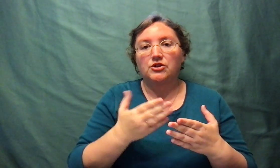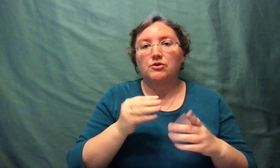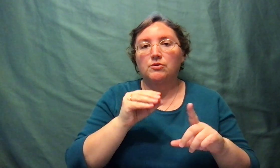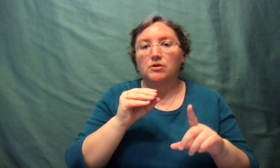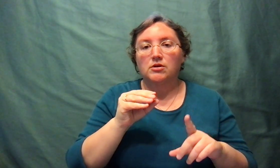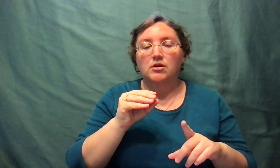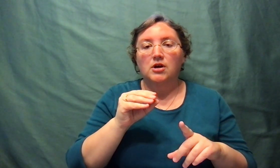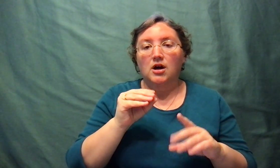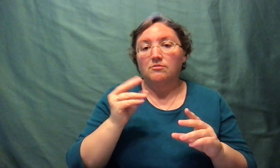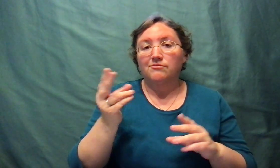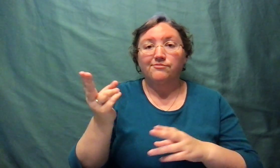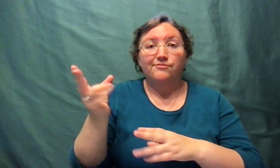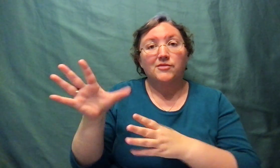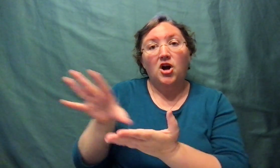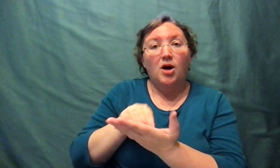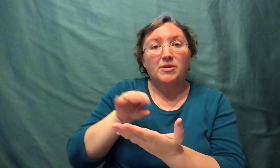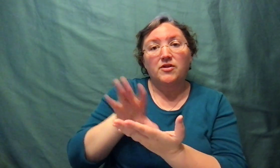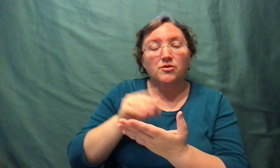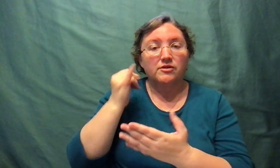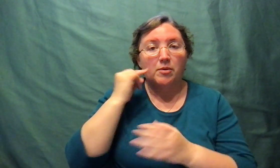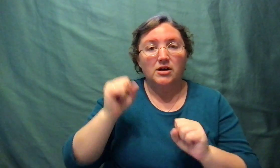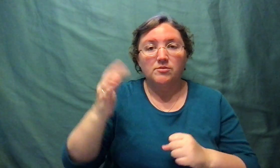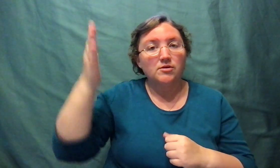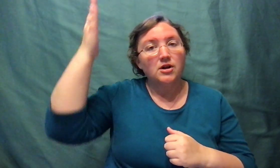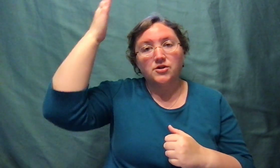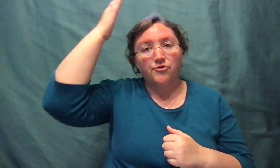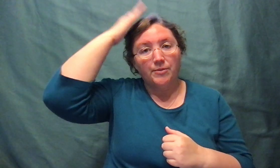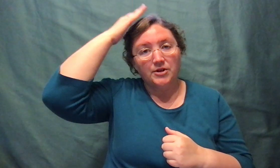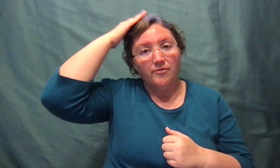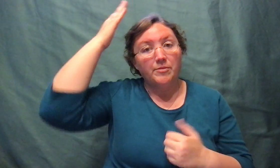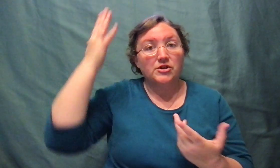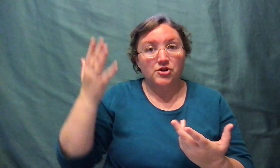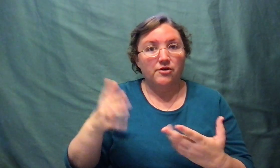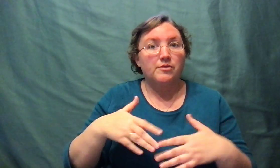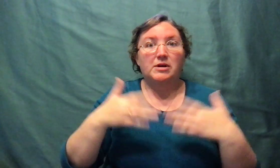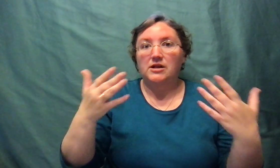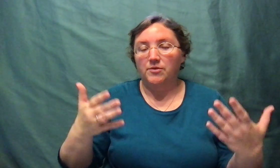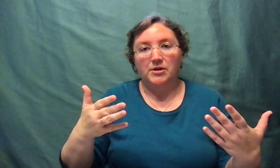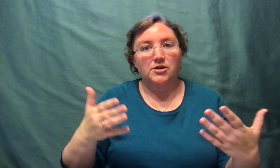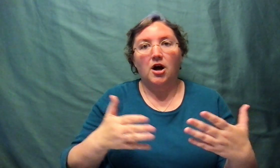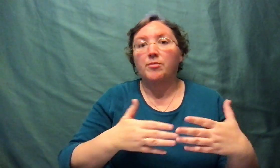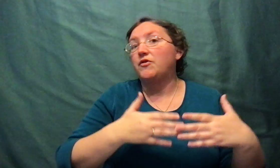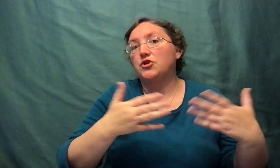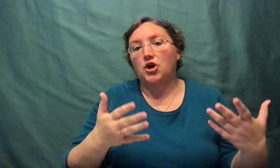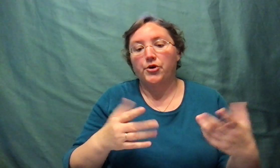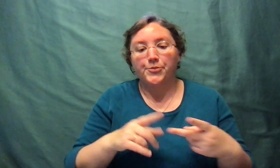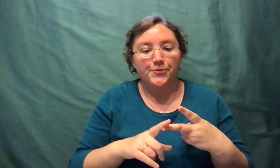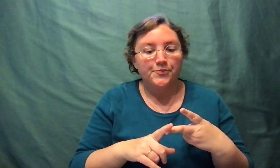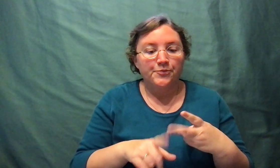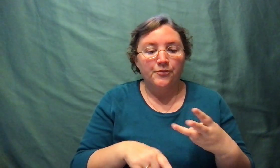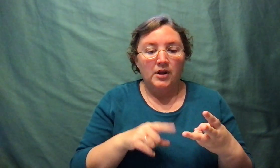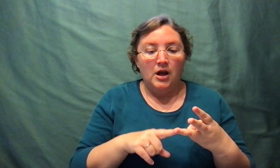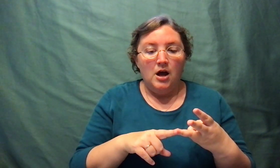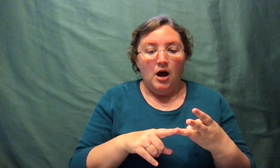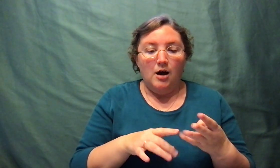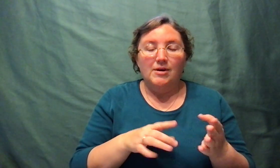to copy those if possible. So from the top, from the start of the piece, from the top of the show.